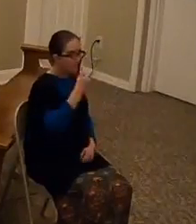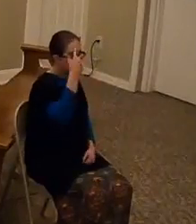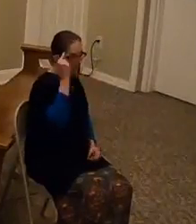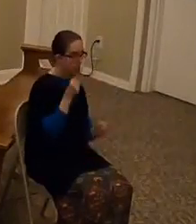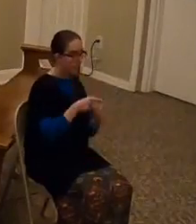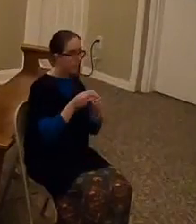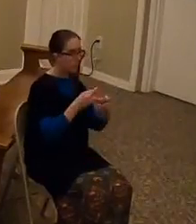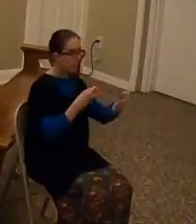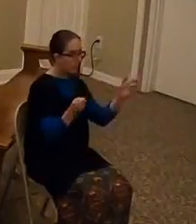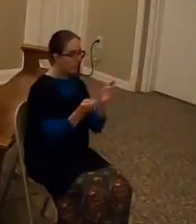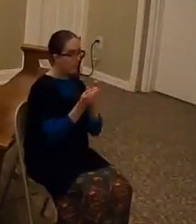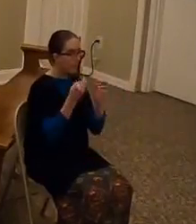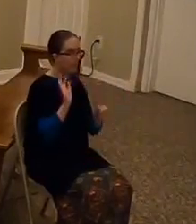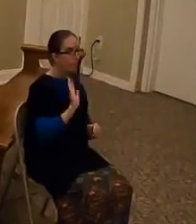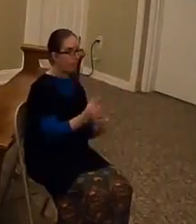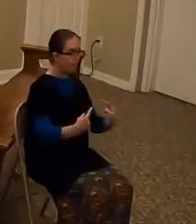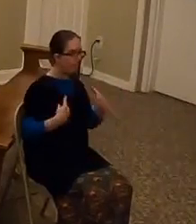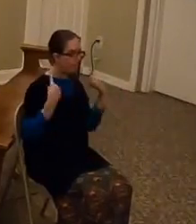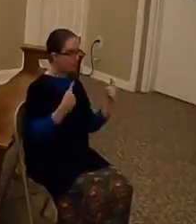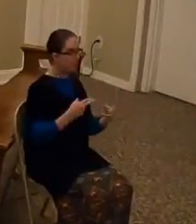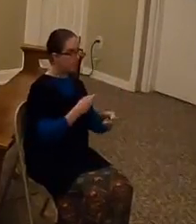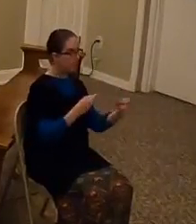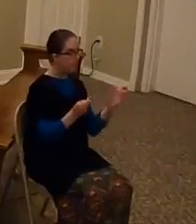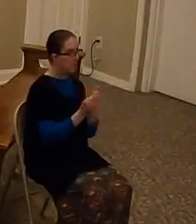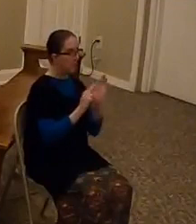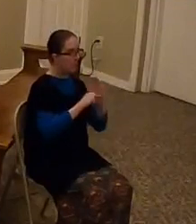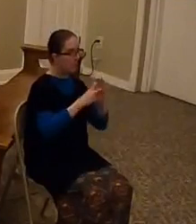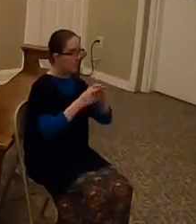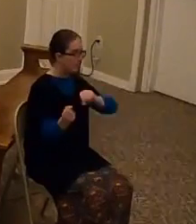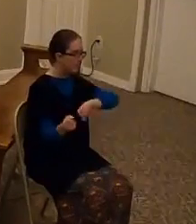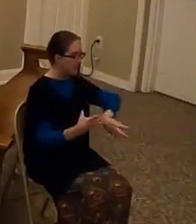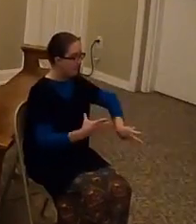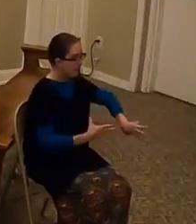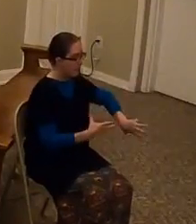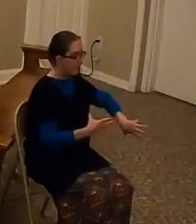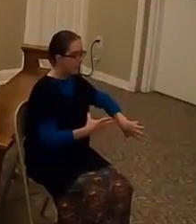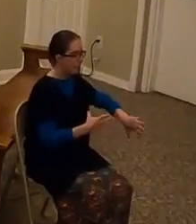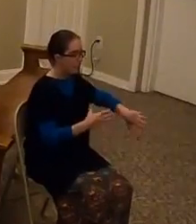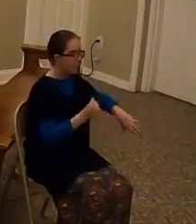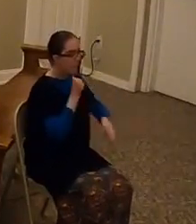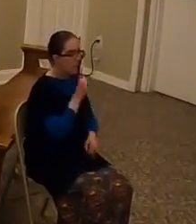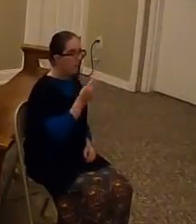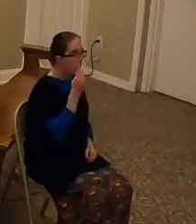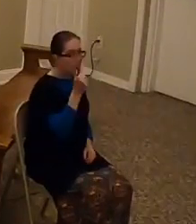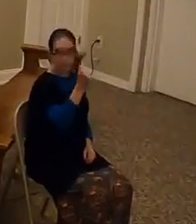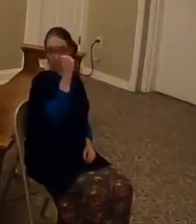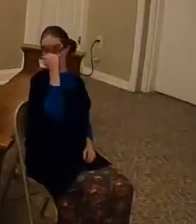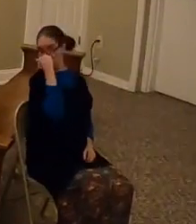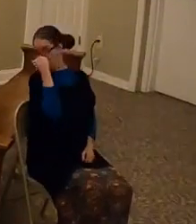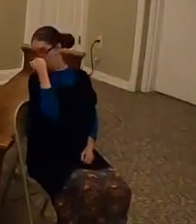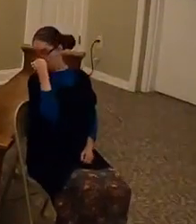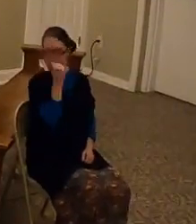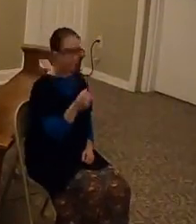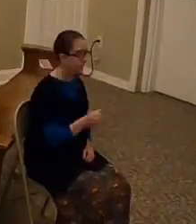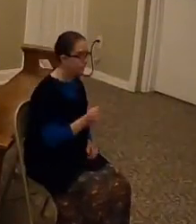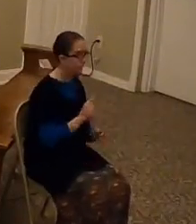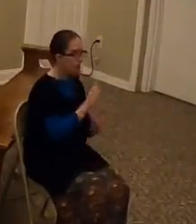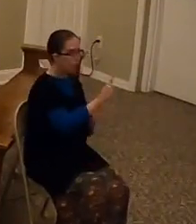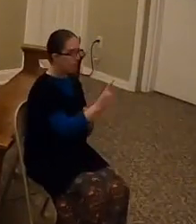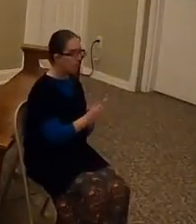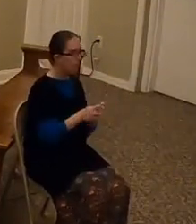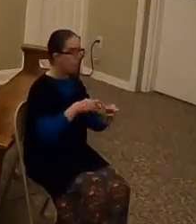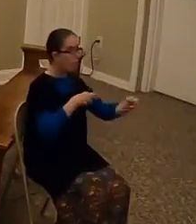Because until you repented of your sins, repentance means walking away from, not looking back at. When